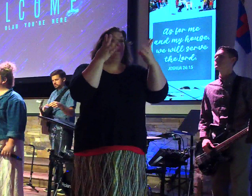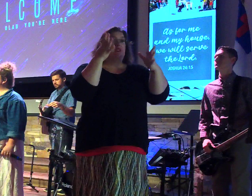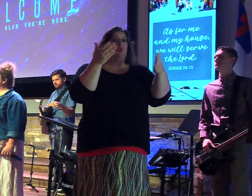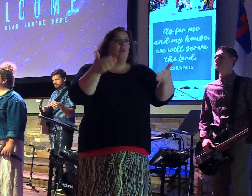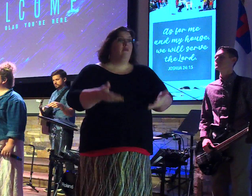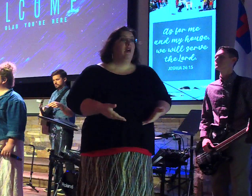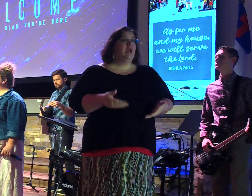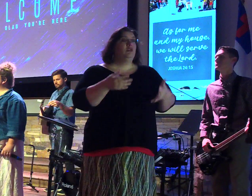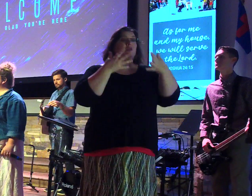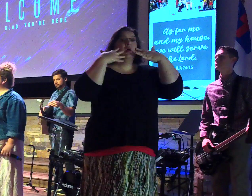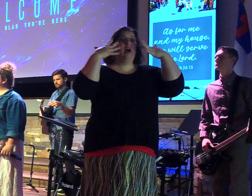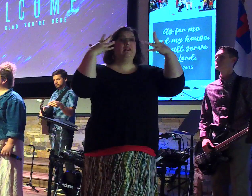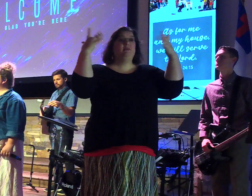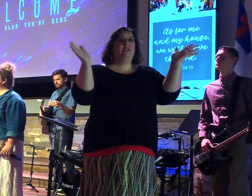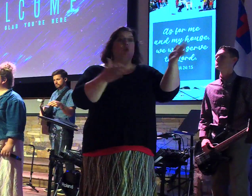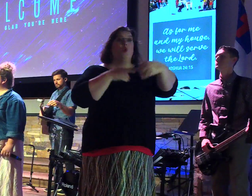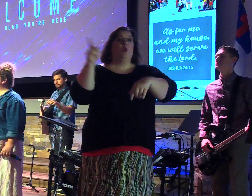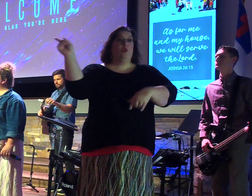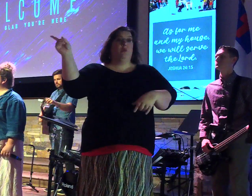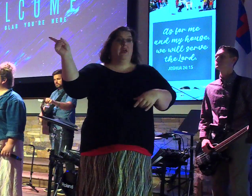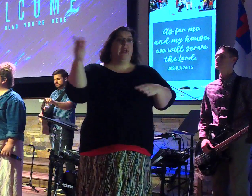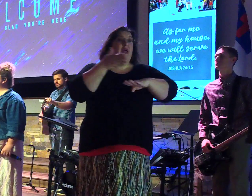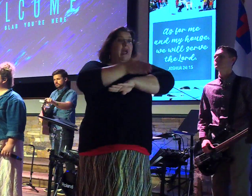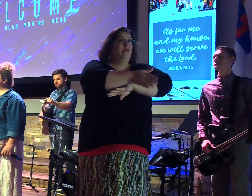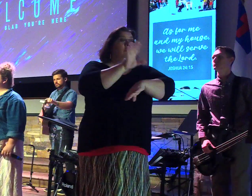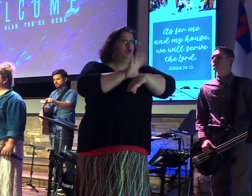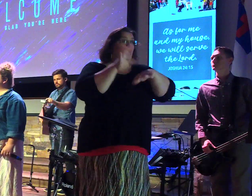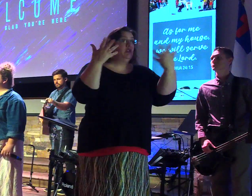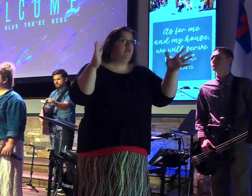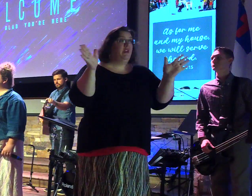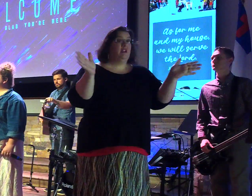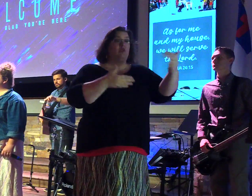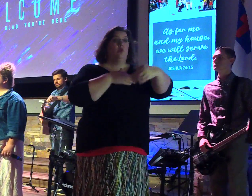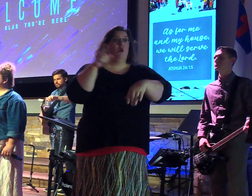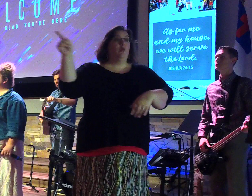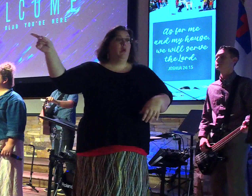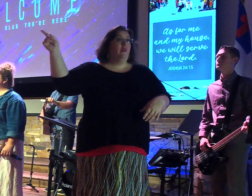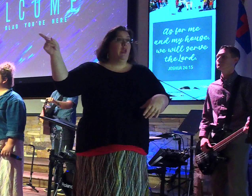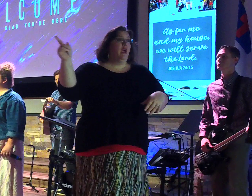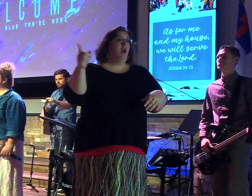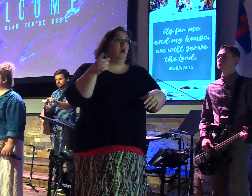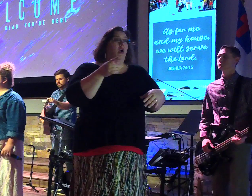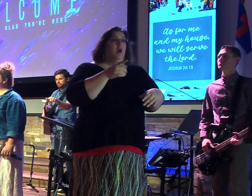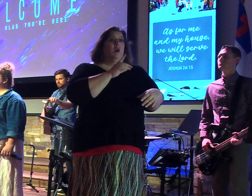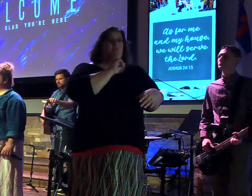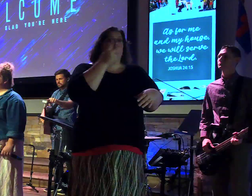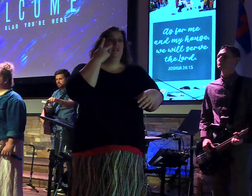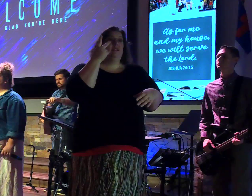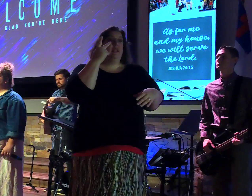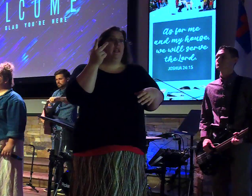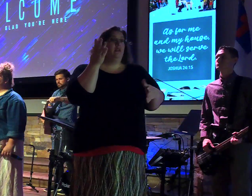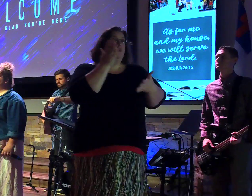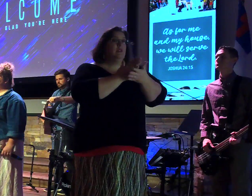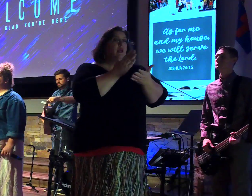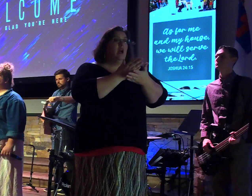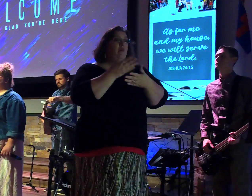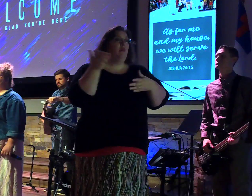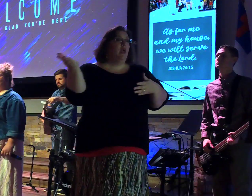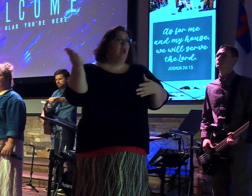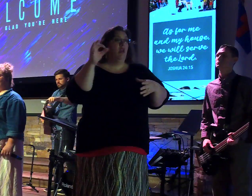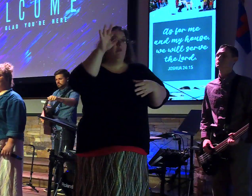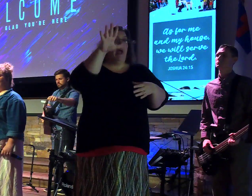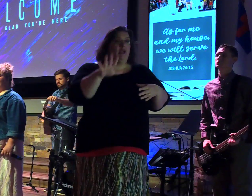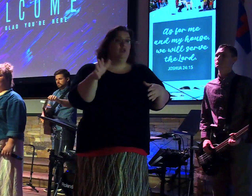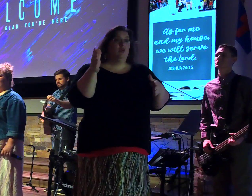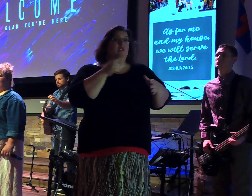invite you to stop by our hospitality room right after the service today. That's to my right behind the French doors in the back. So you can just stop right by there. Our pastors